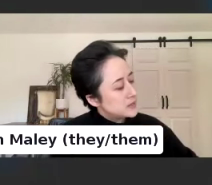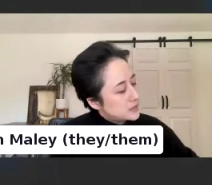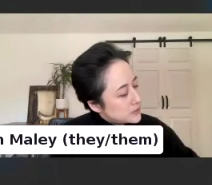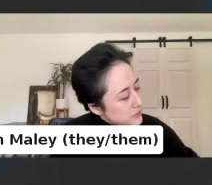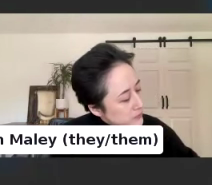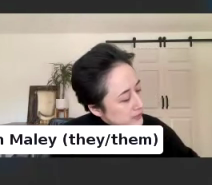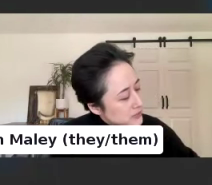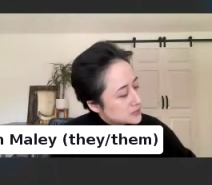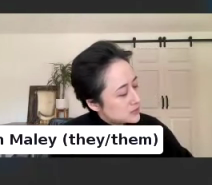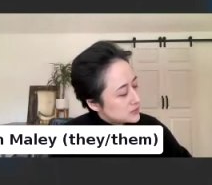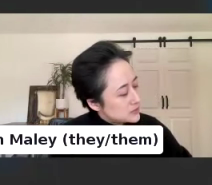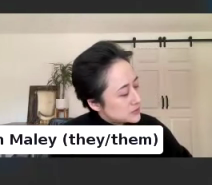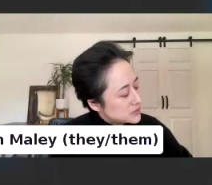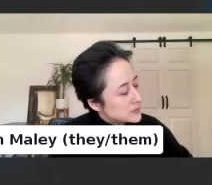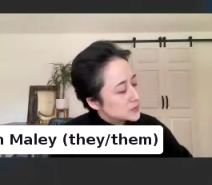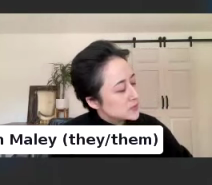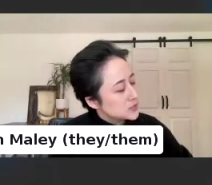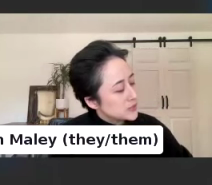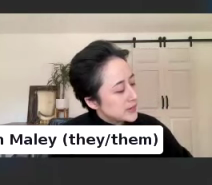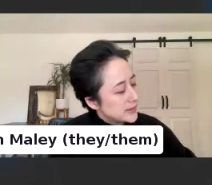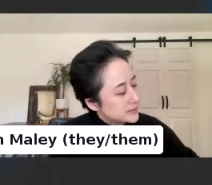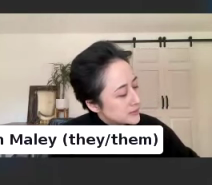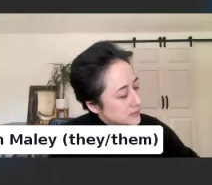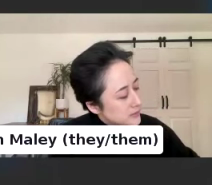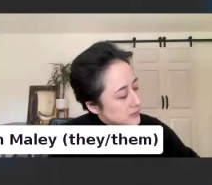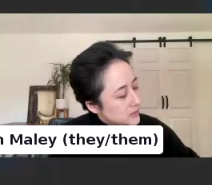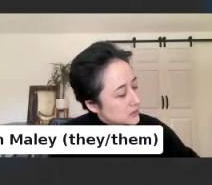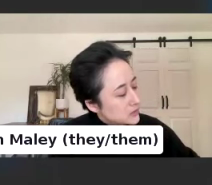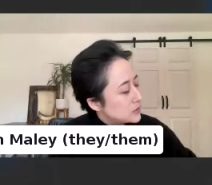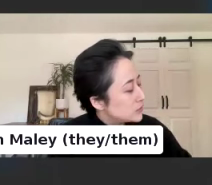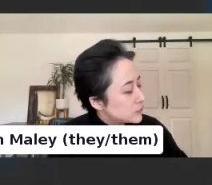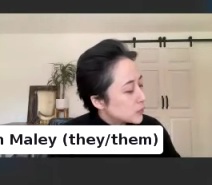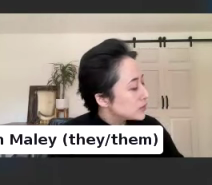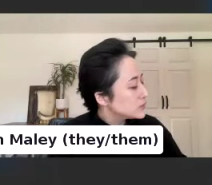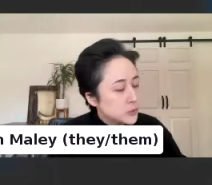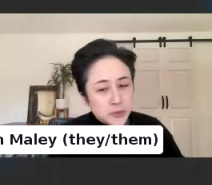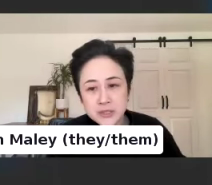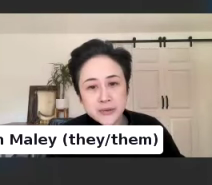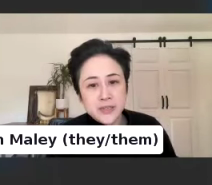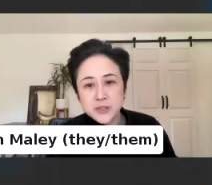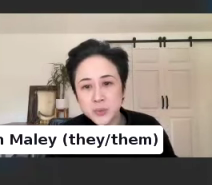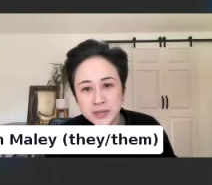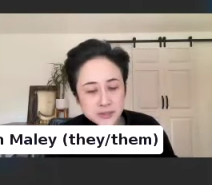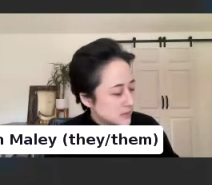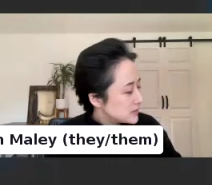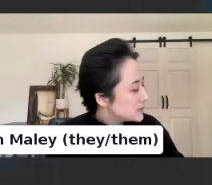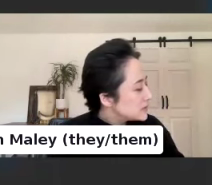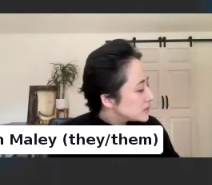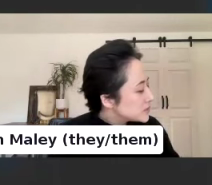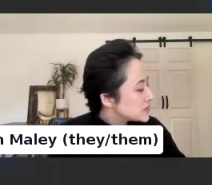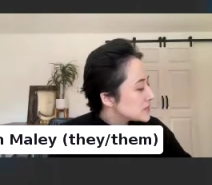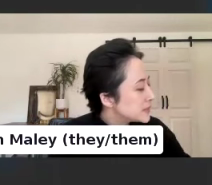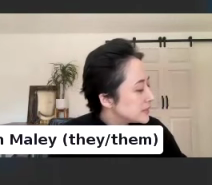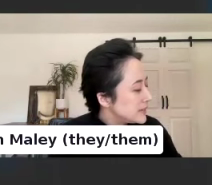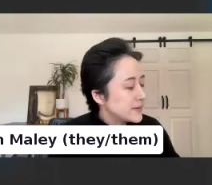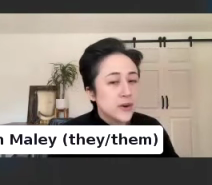these fixed symbols of the zodiac, the 4 north, south, east, west.